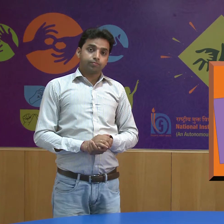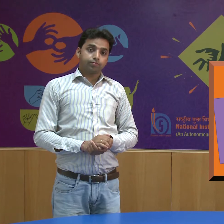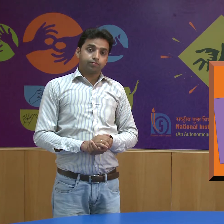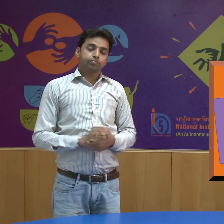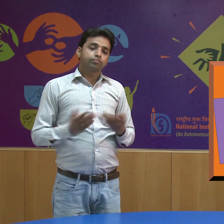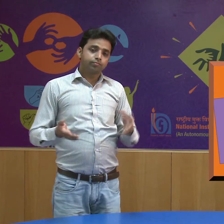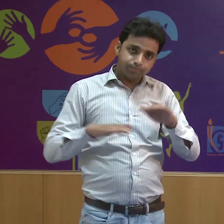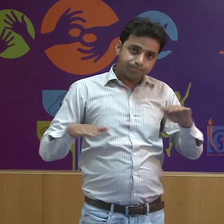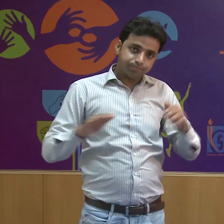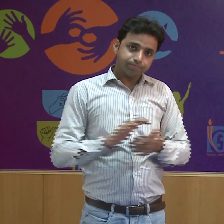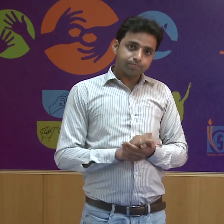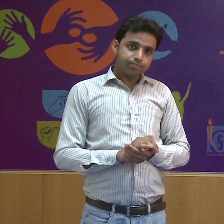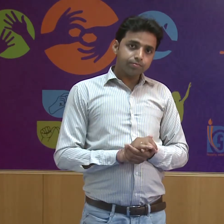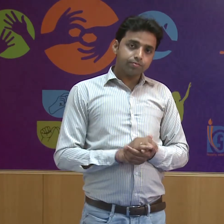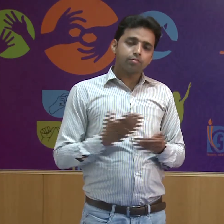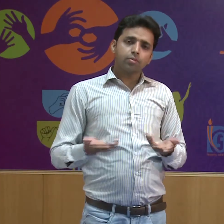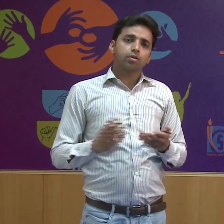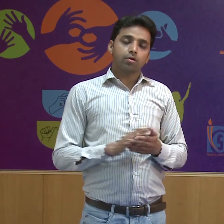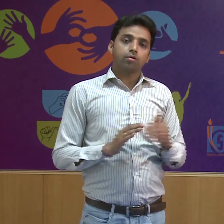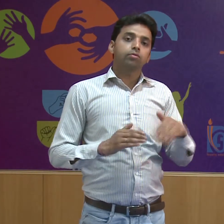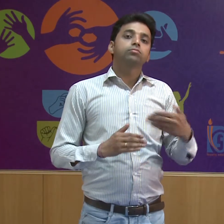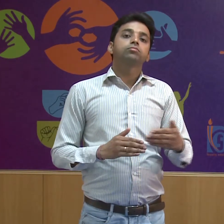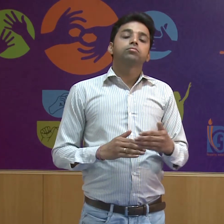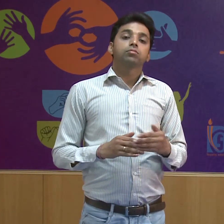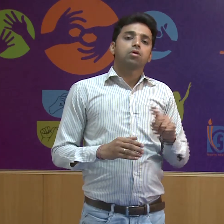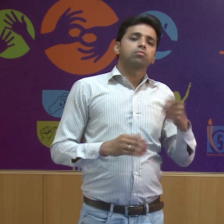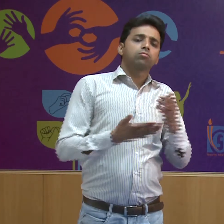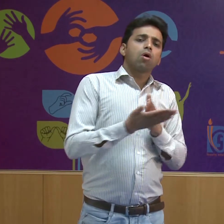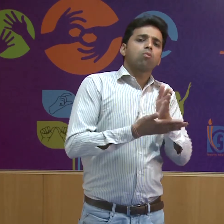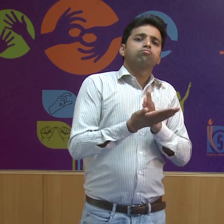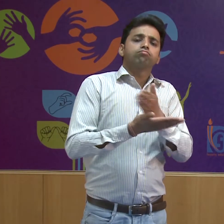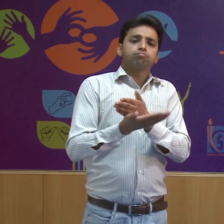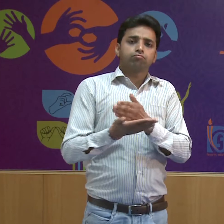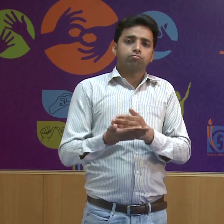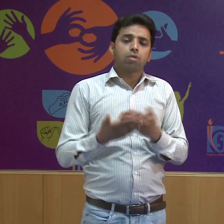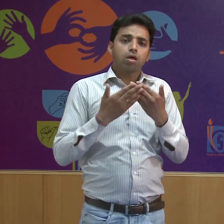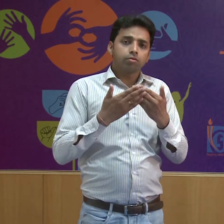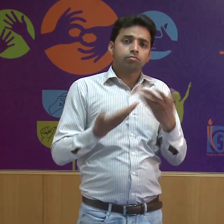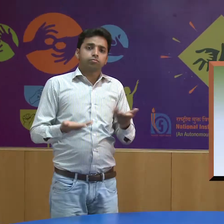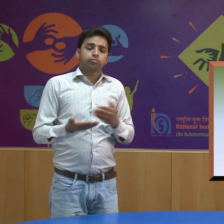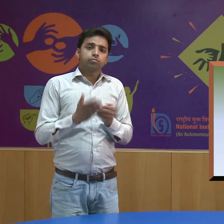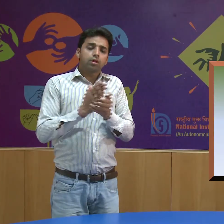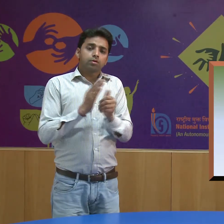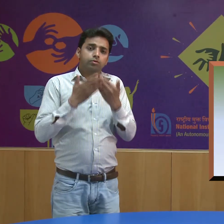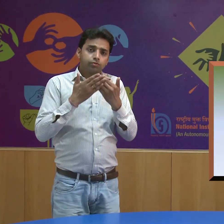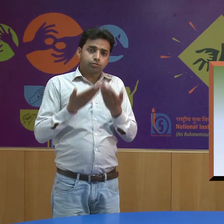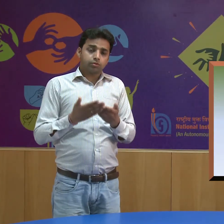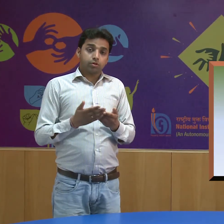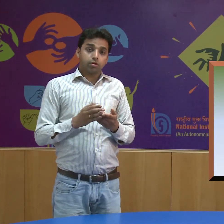Learners, now we know about the other modes of education like the adult education,